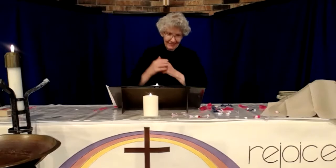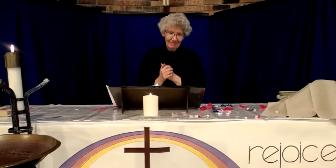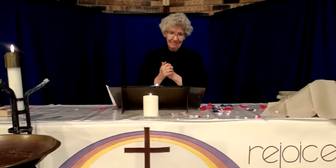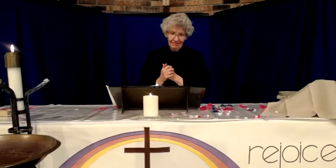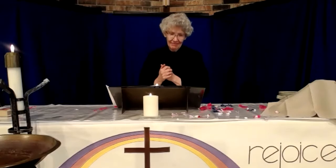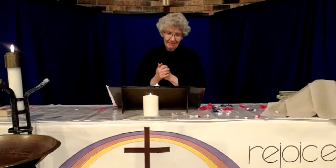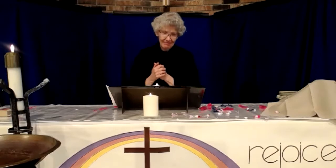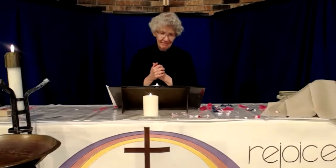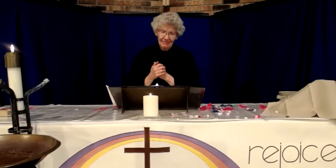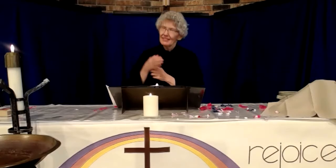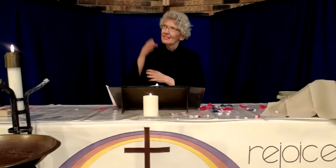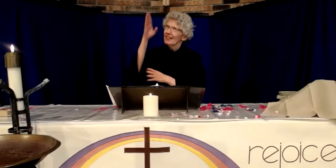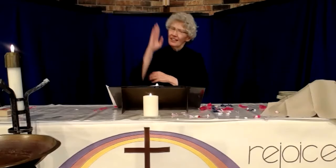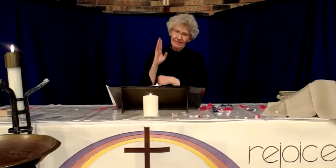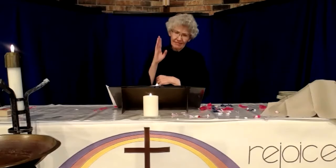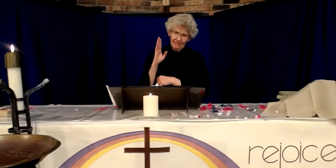Prayer for the day.